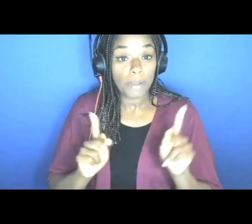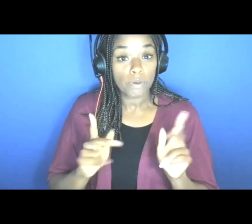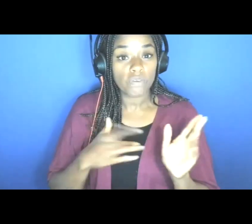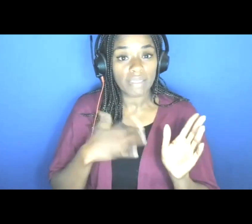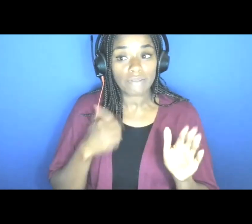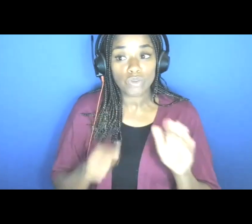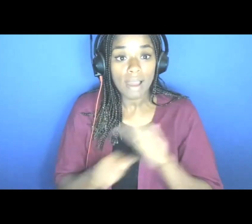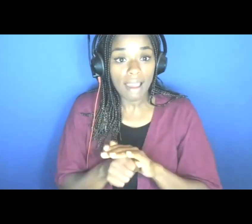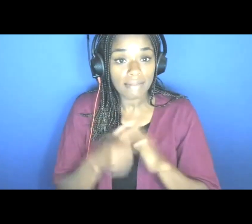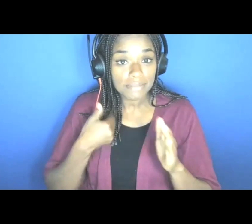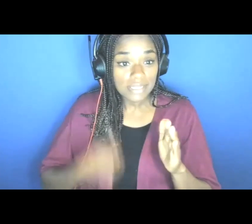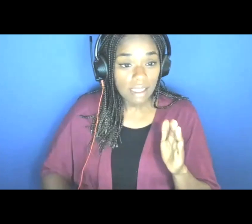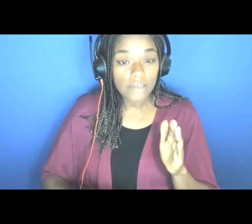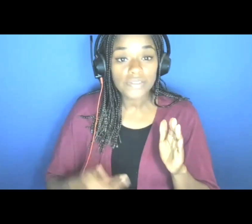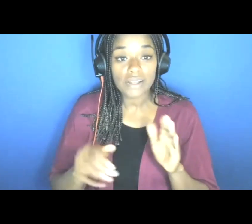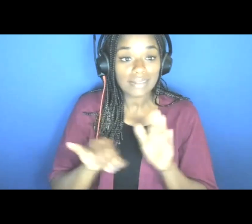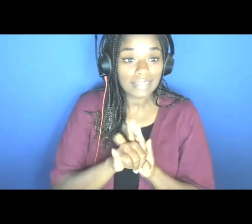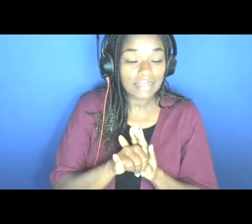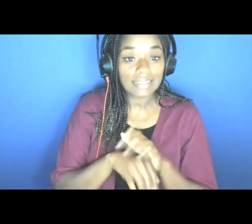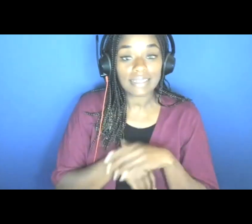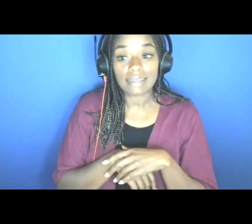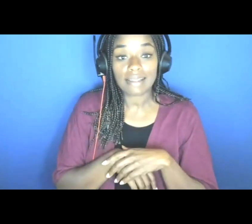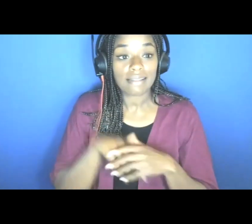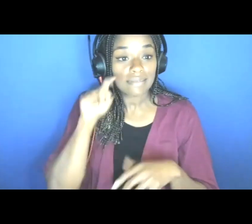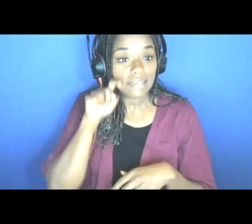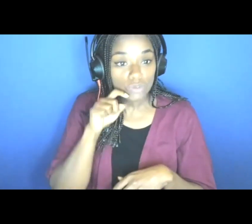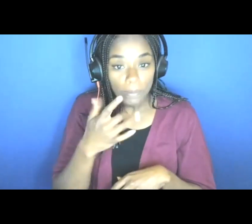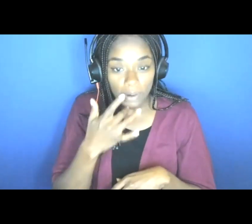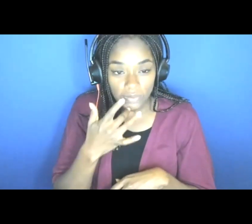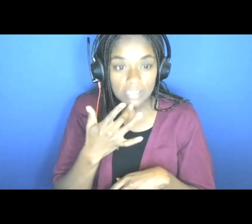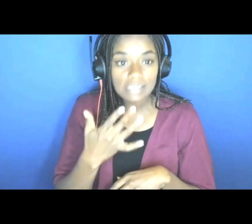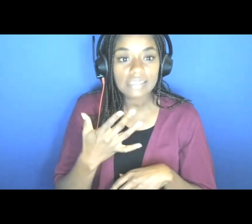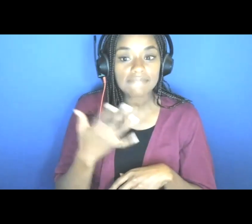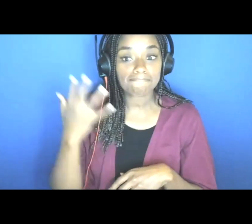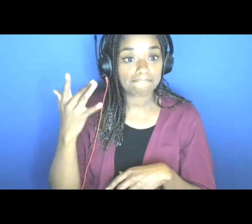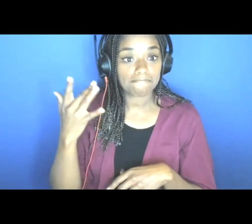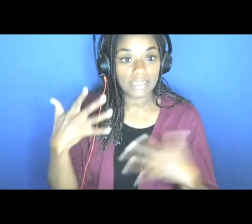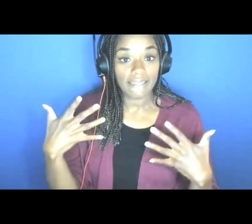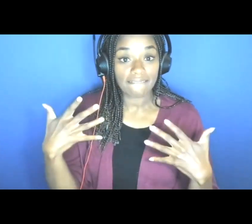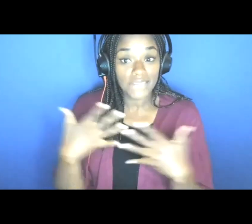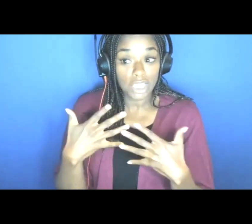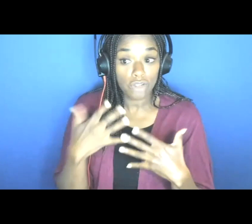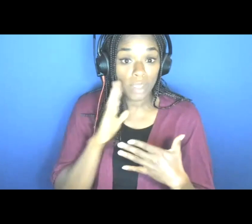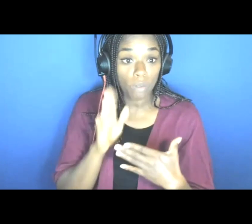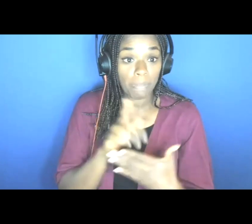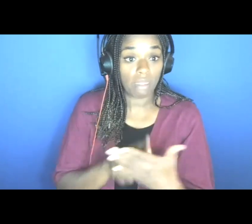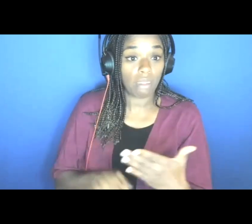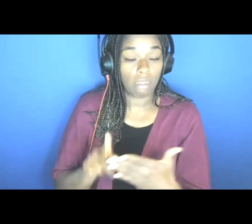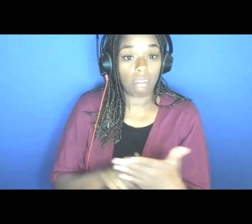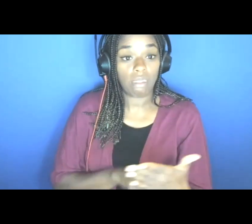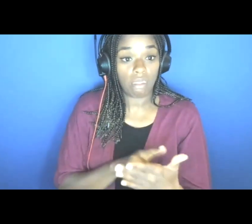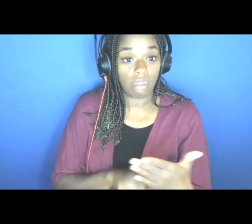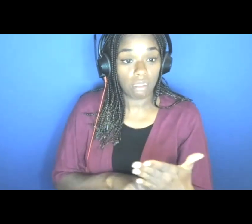gender identity, or gender expression, because they fear that they will face discrimination if they don't